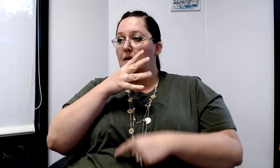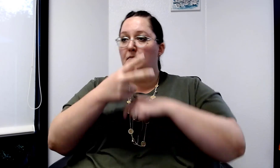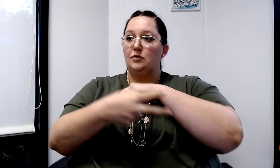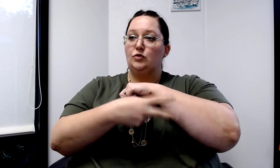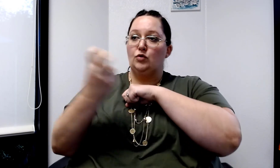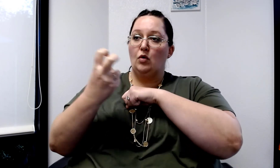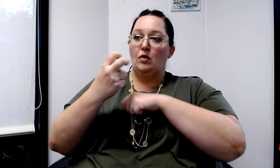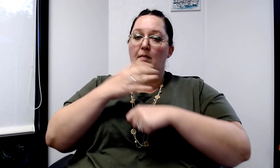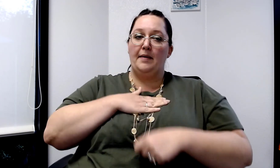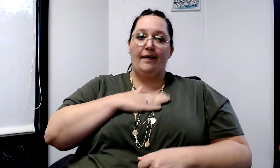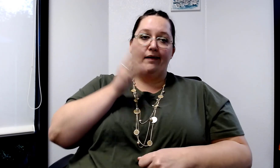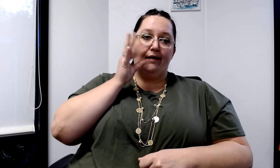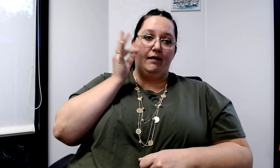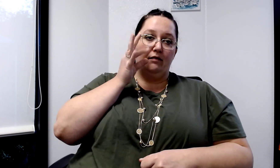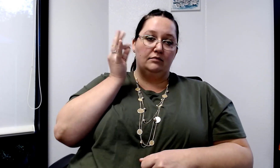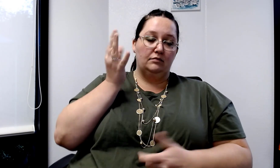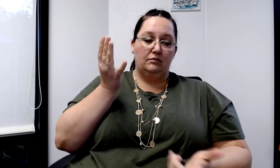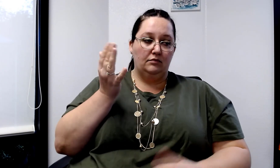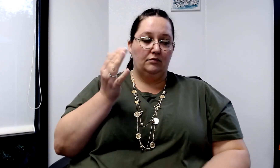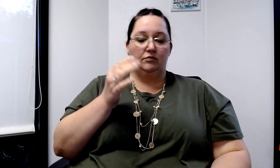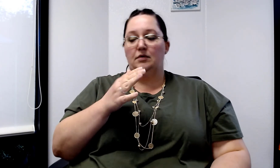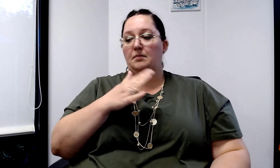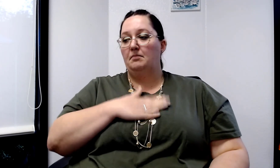So my mom stole my cat.